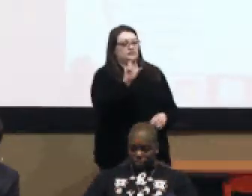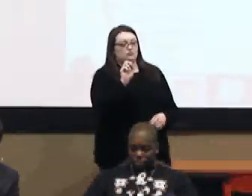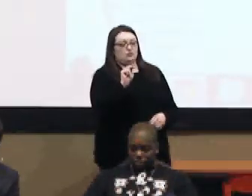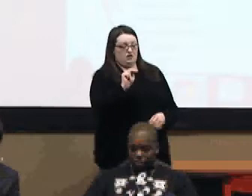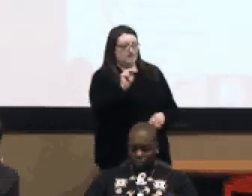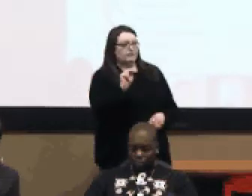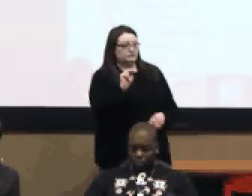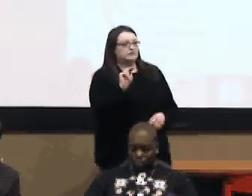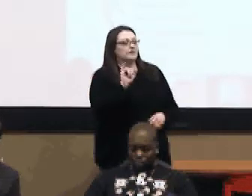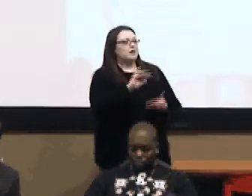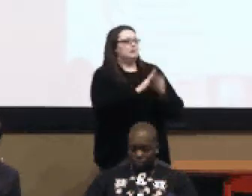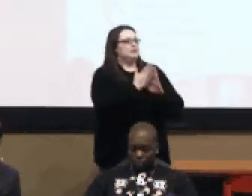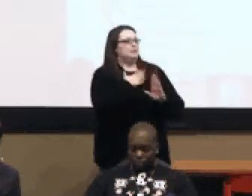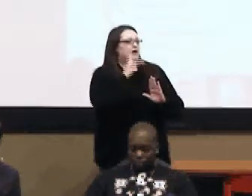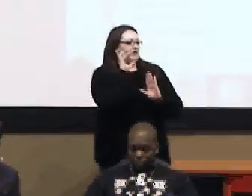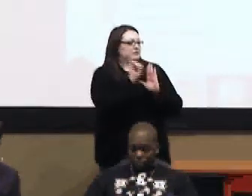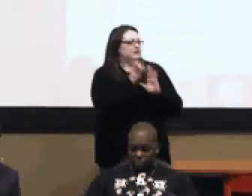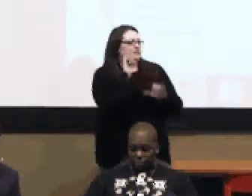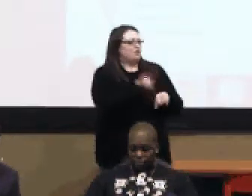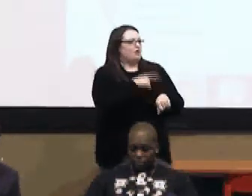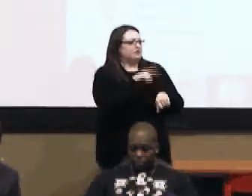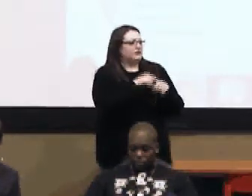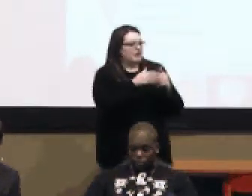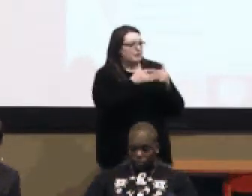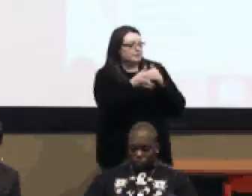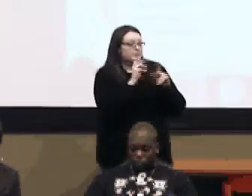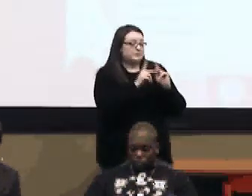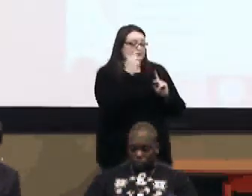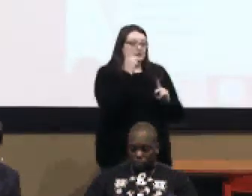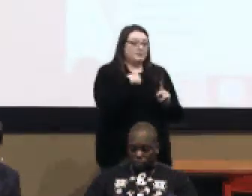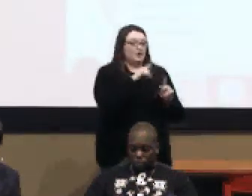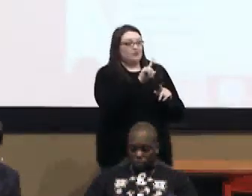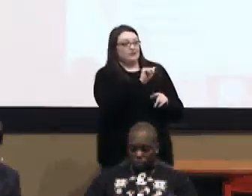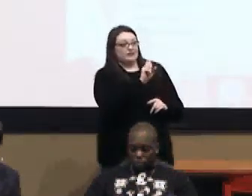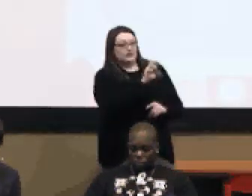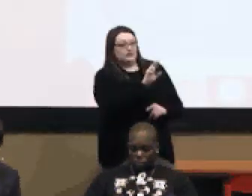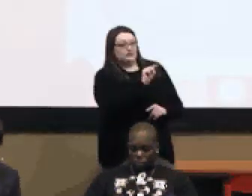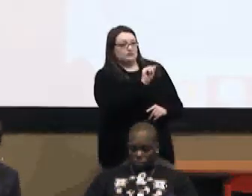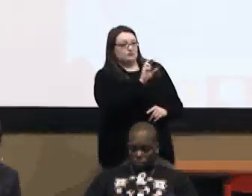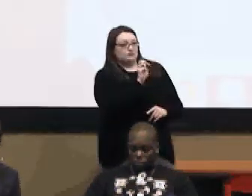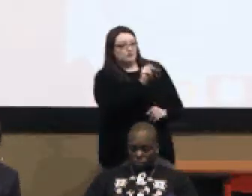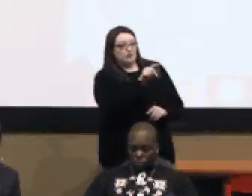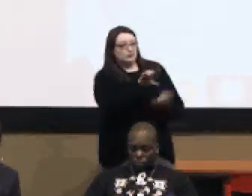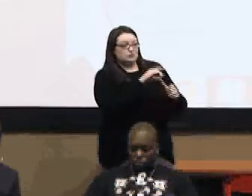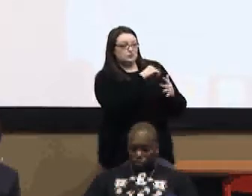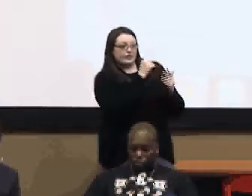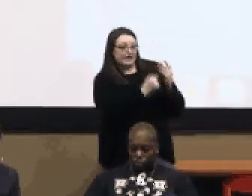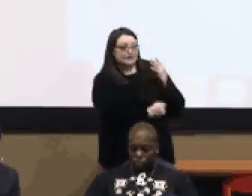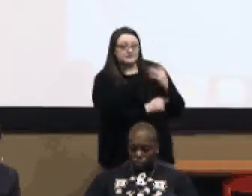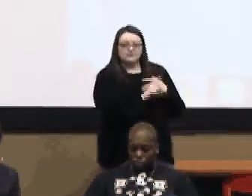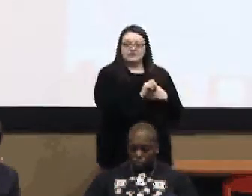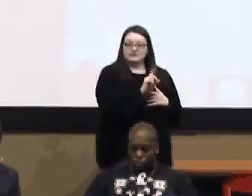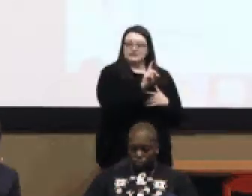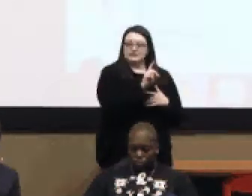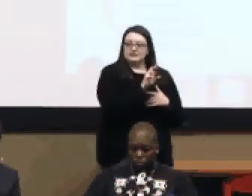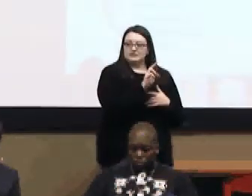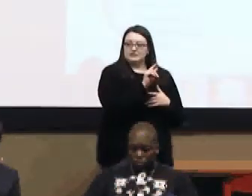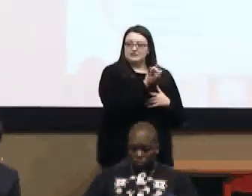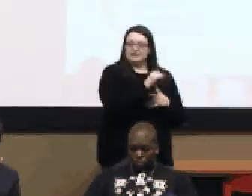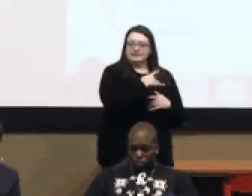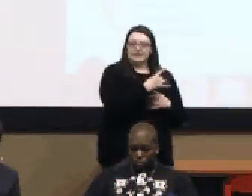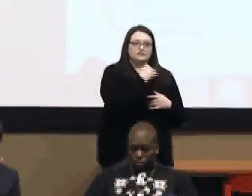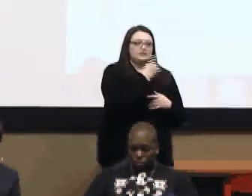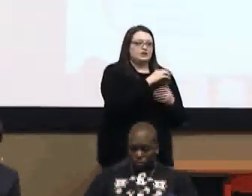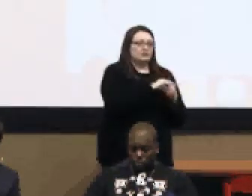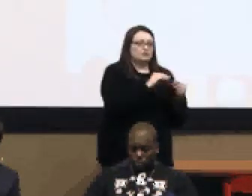after that. And so people would see me and be like, Lasertron, Princess Lasertron, you do this. Like, Dusty likes to tell a funny story about one time